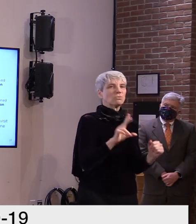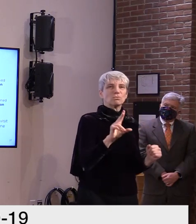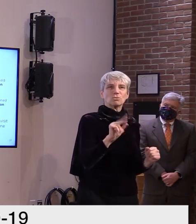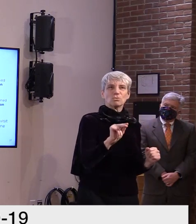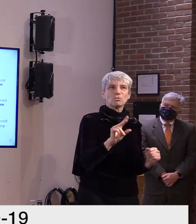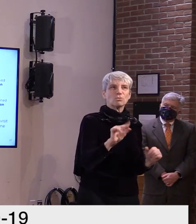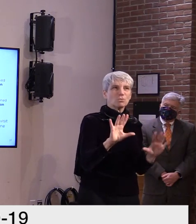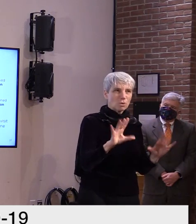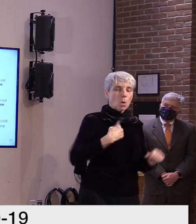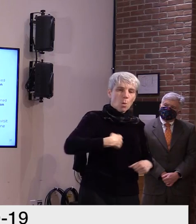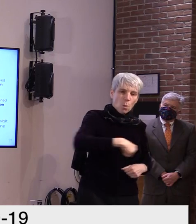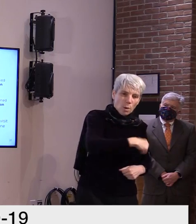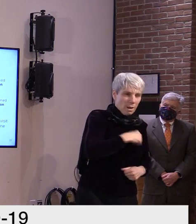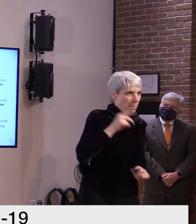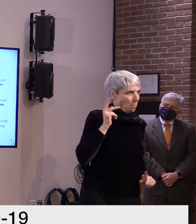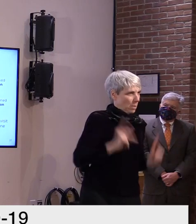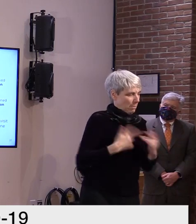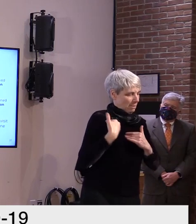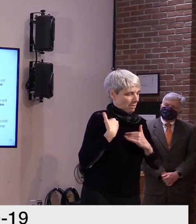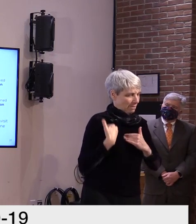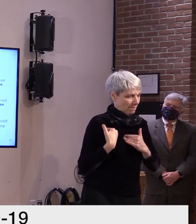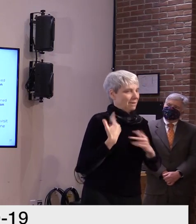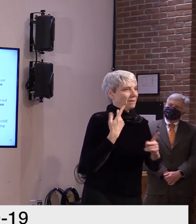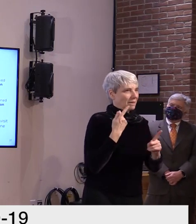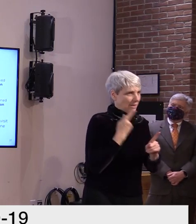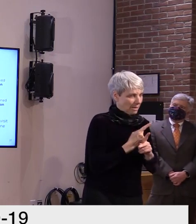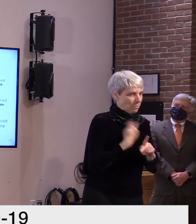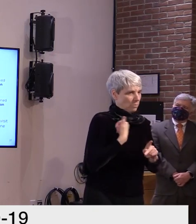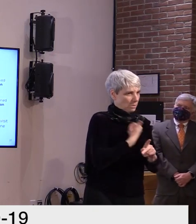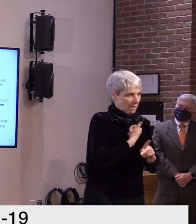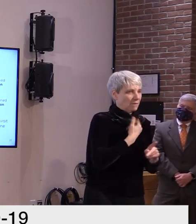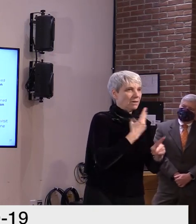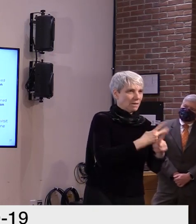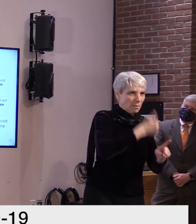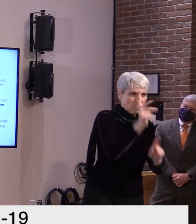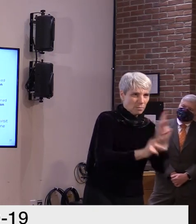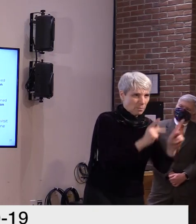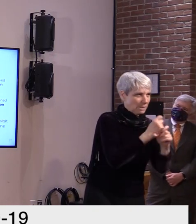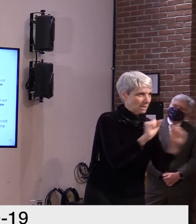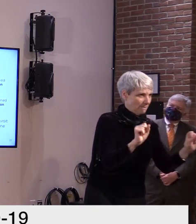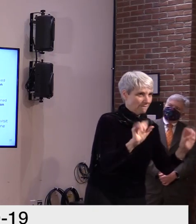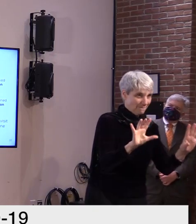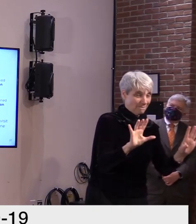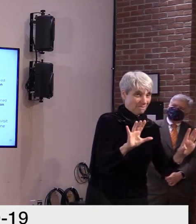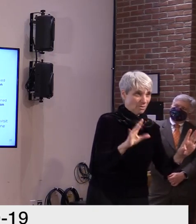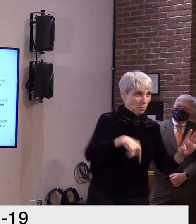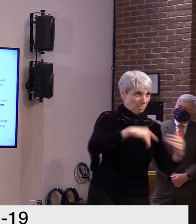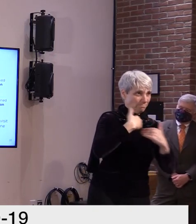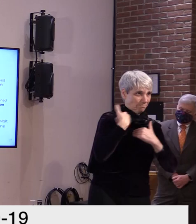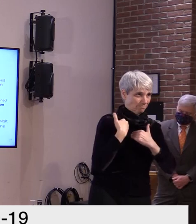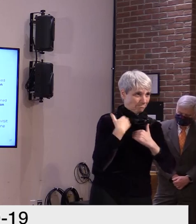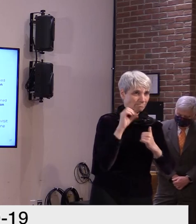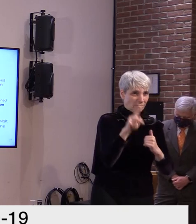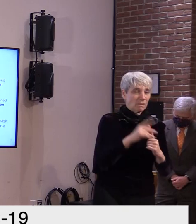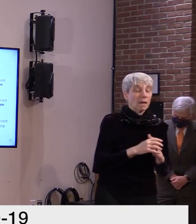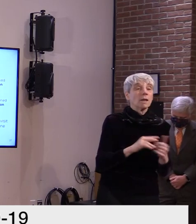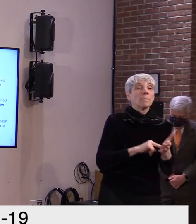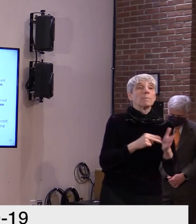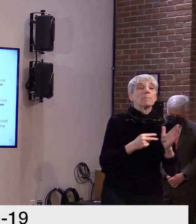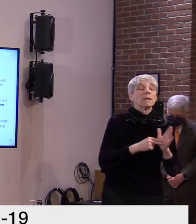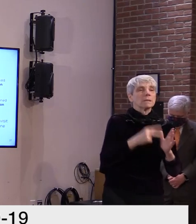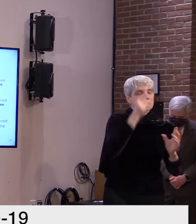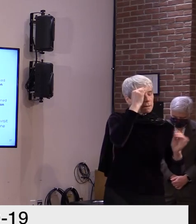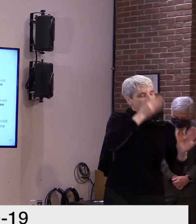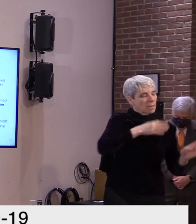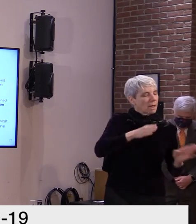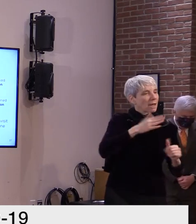job to keep each other as safe as we can. That's why, as we make our holiday plans, it's probably a